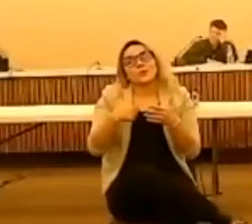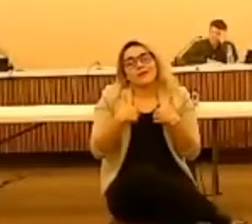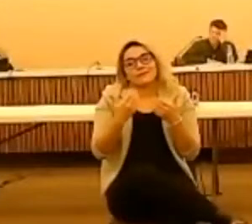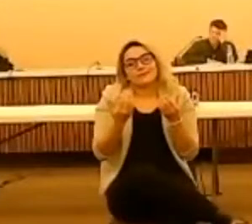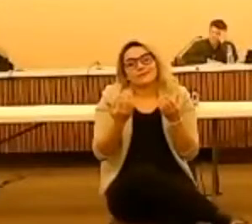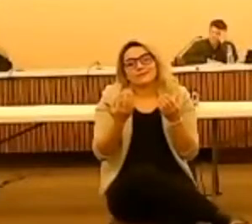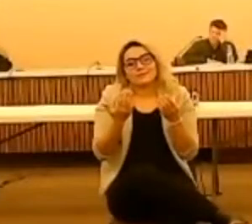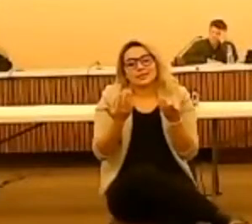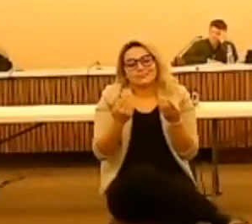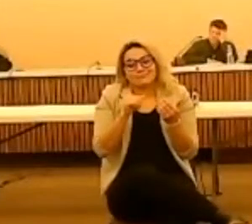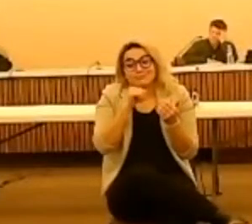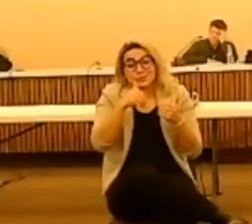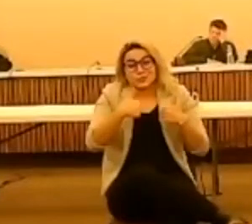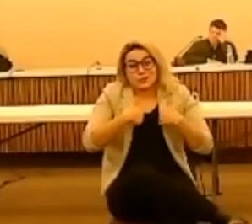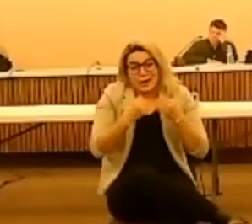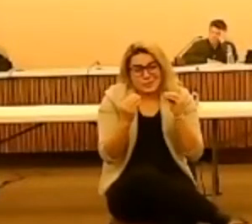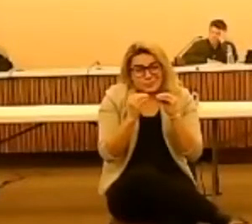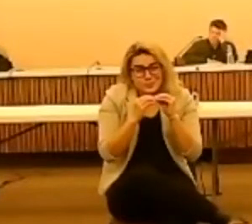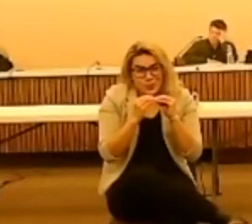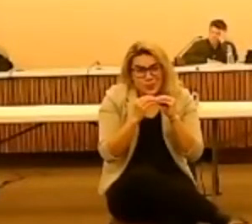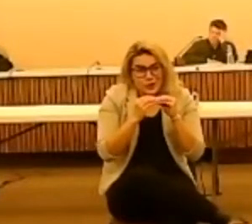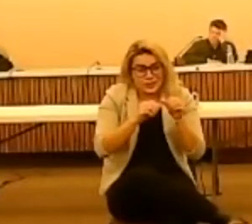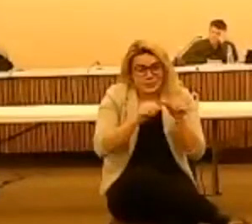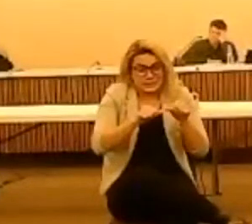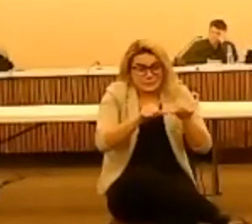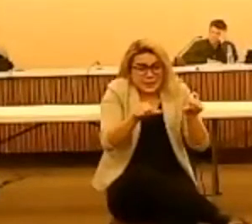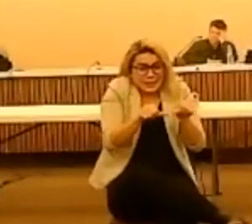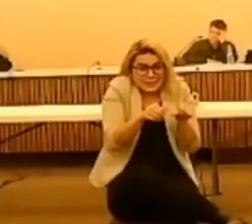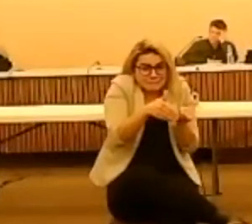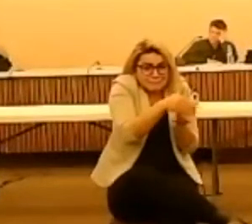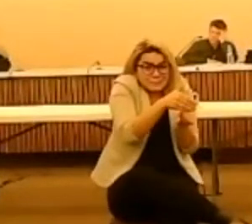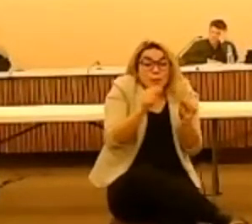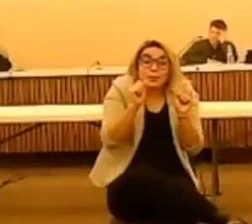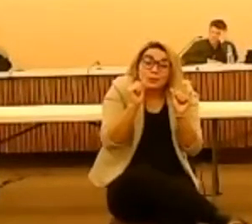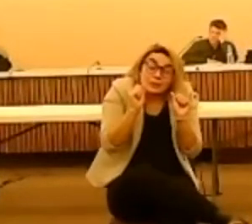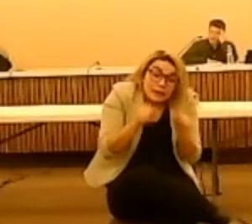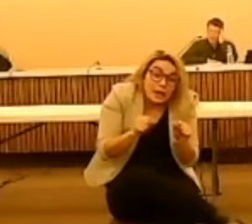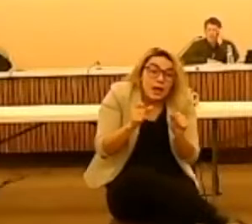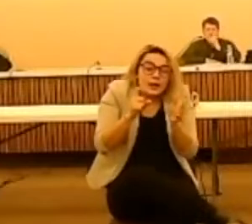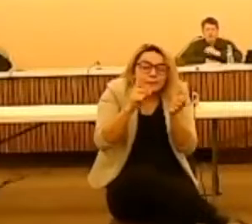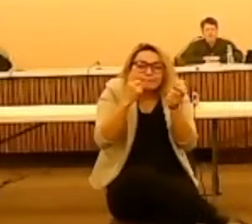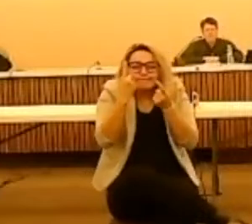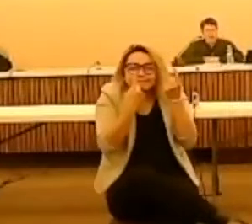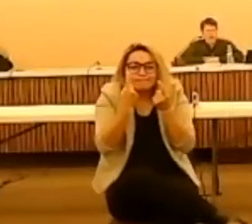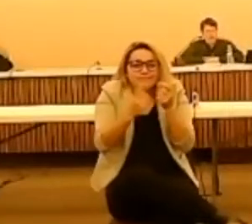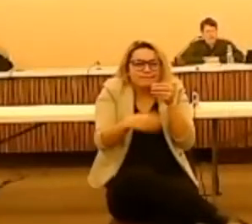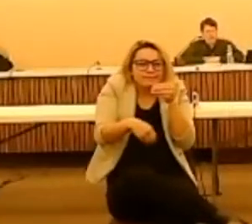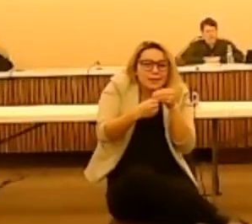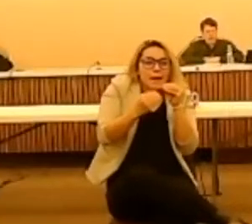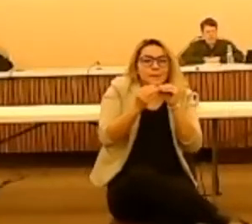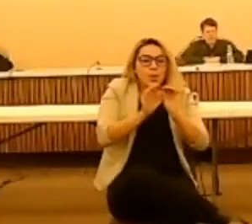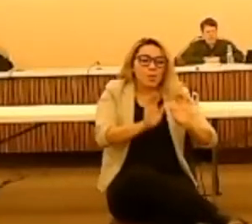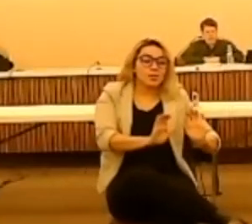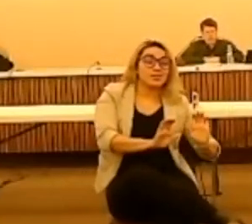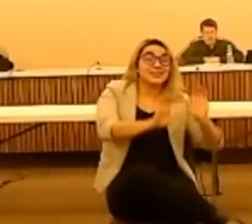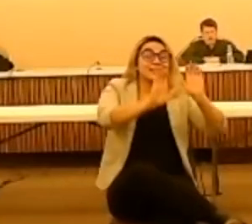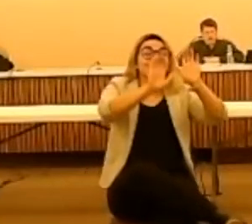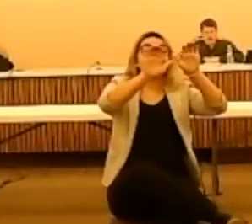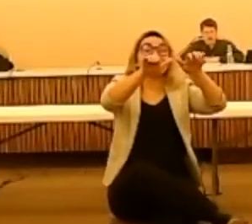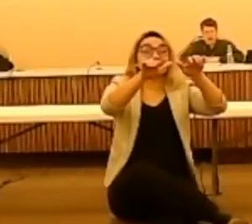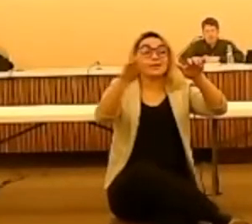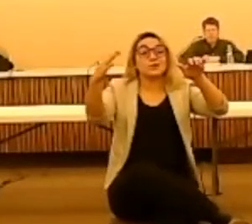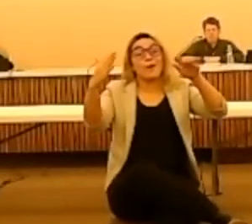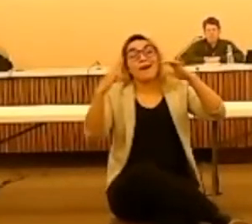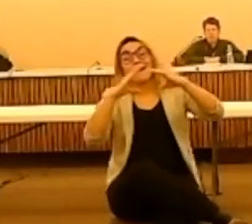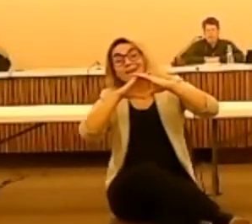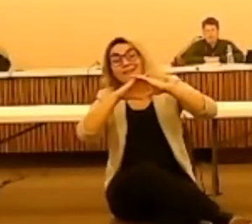at including more street trees and berming and things of that nature. Sure. So yeah, going back to Jess's point,